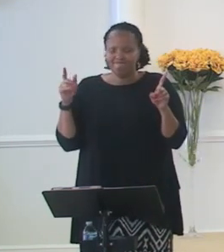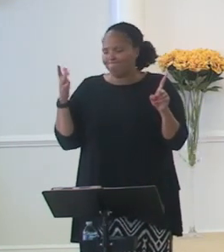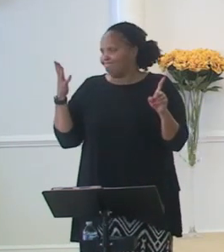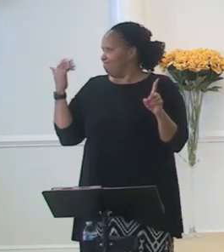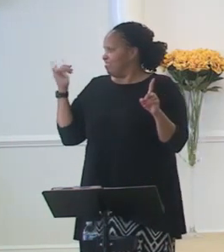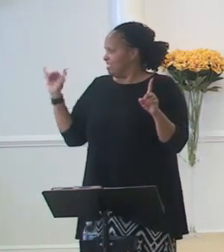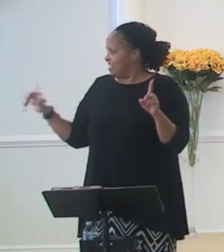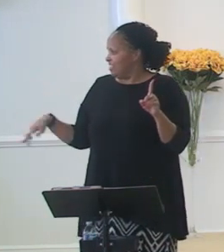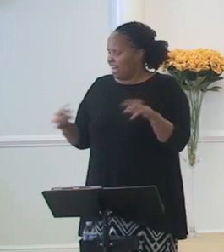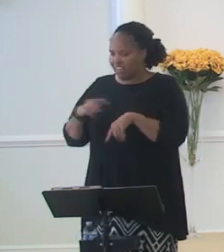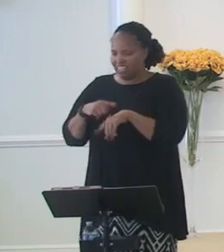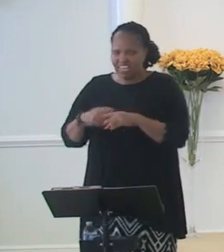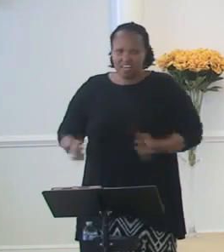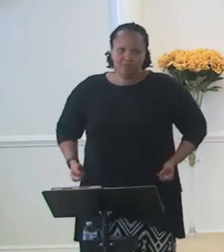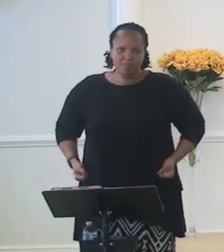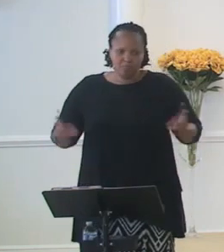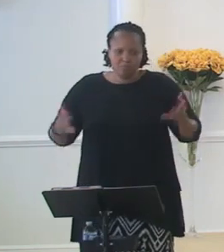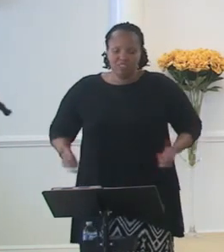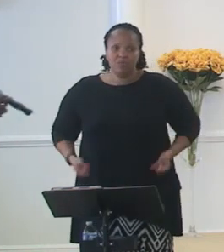are looking wrong.